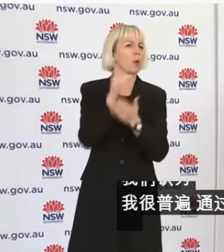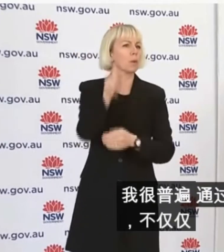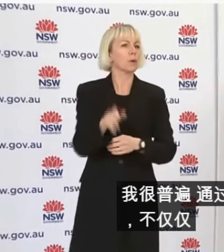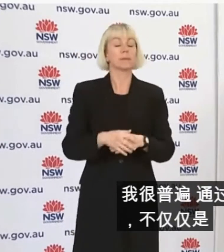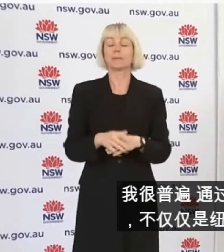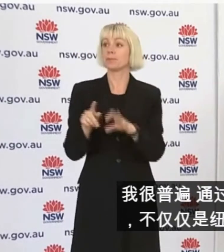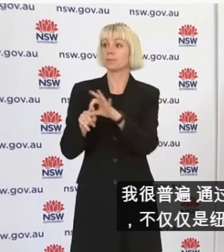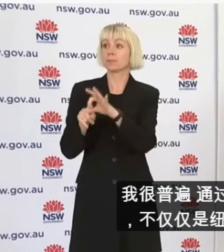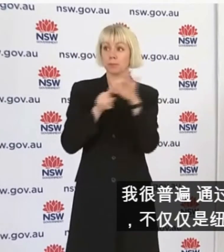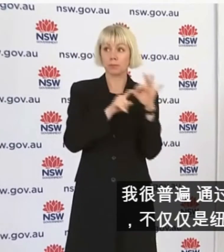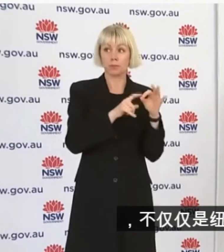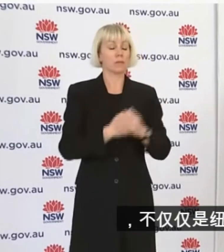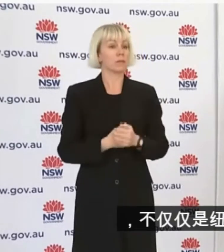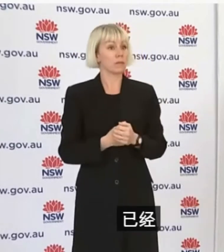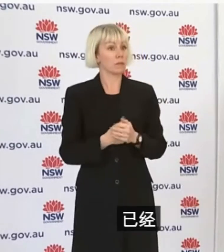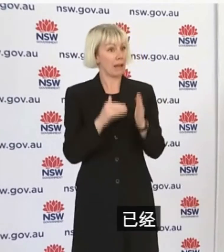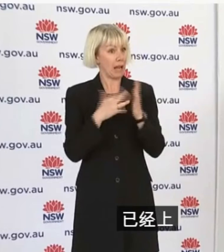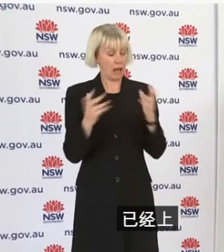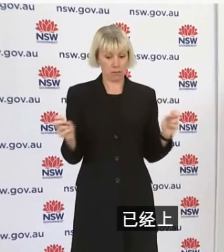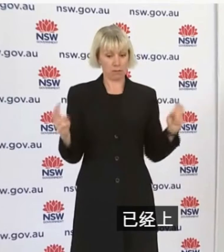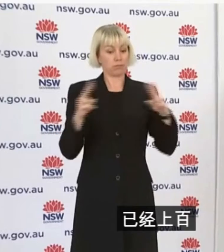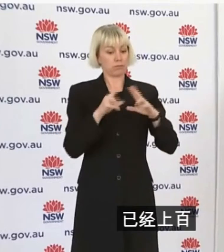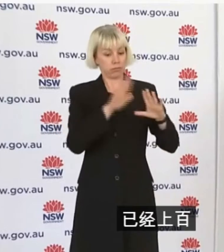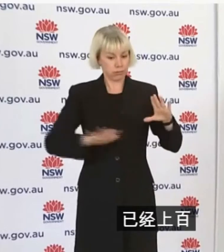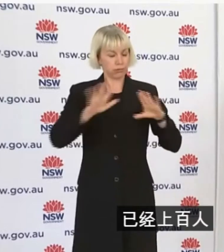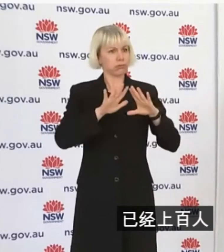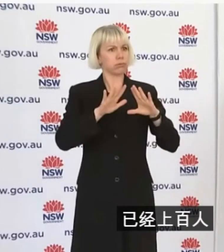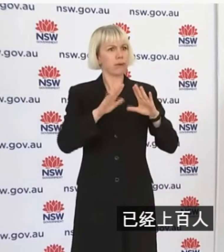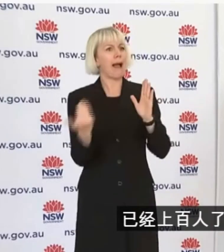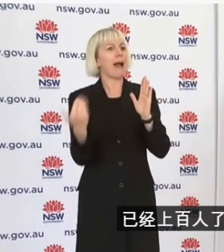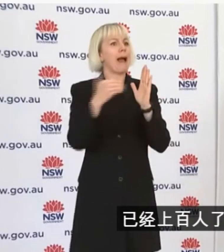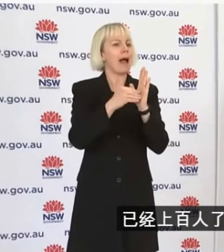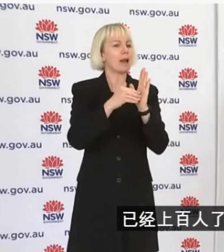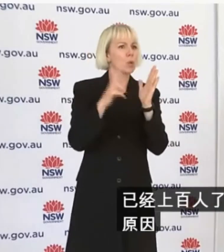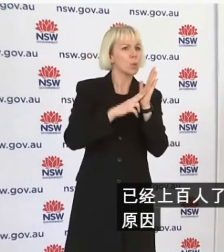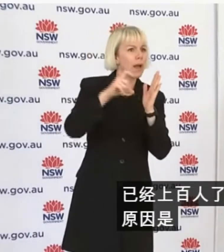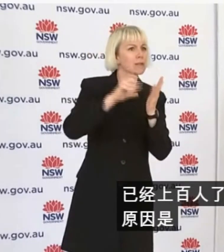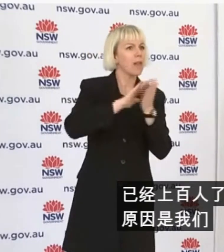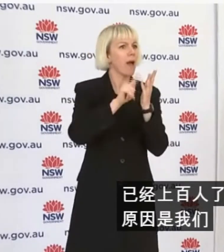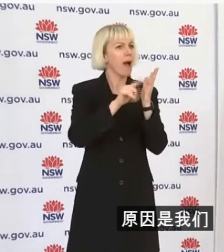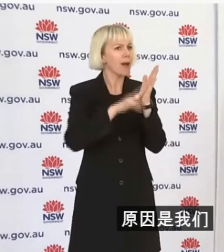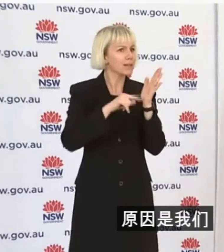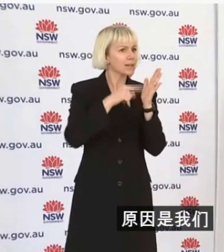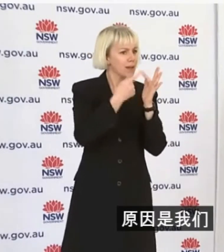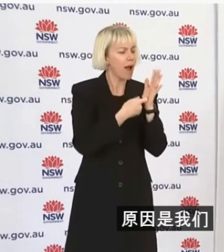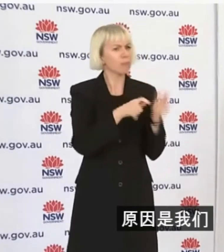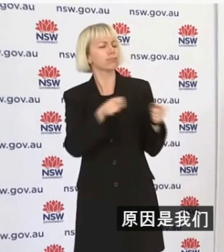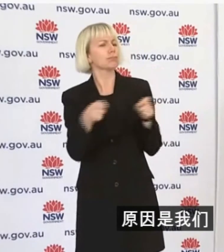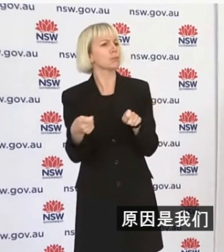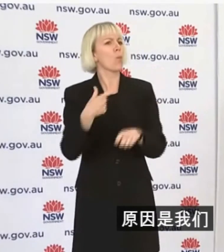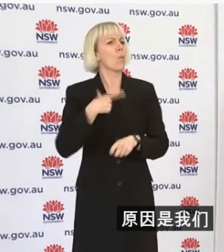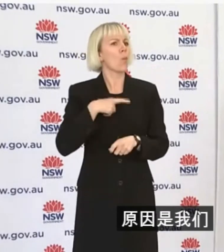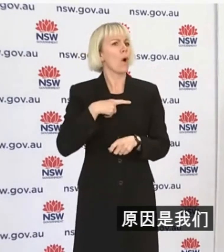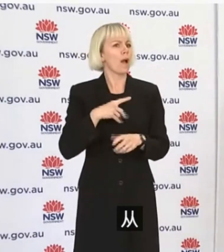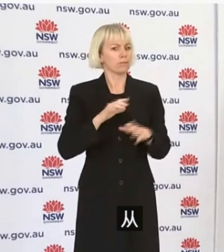lockdown. It's not just Newcastle, that area. You've gone the Upper Hunter as well. Why is that? The reason is that we have had advice